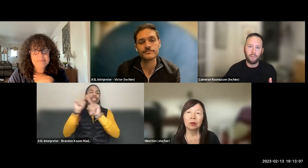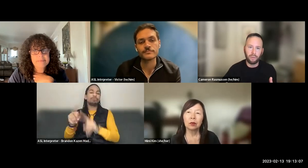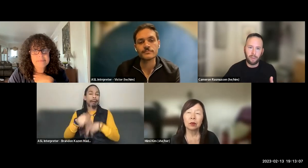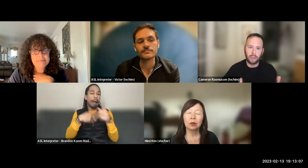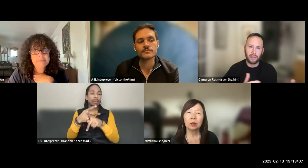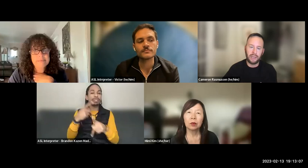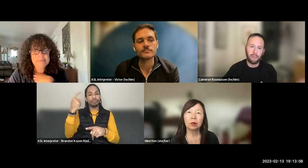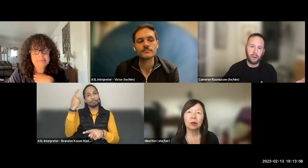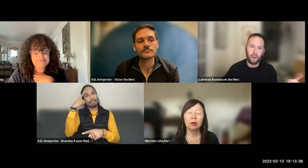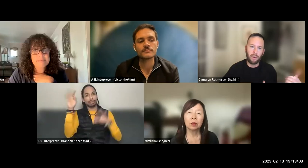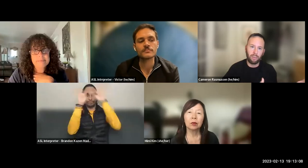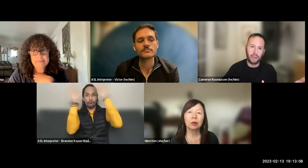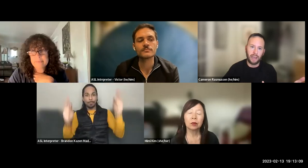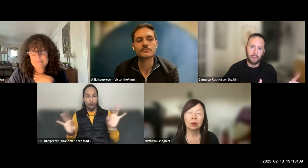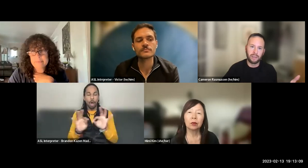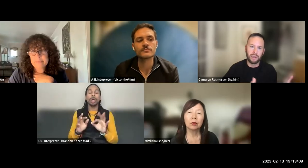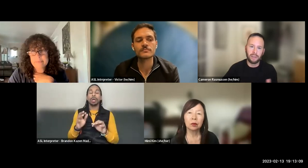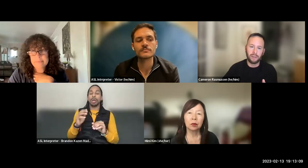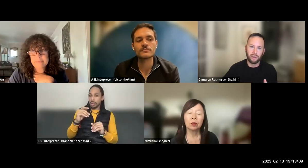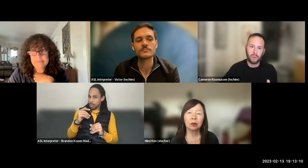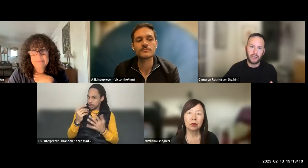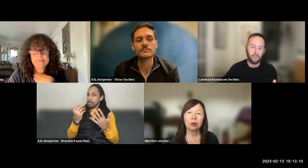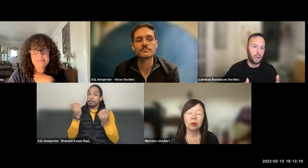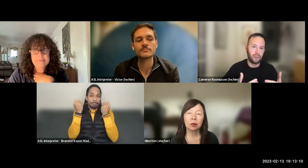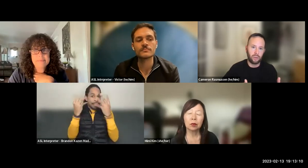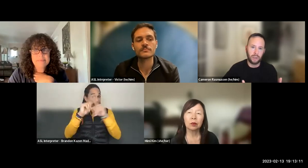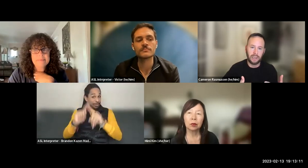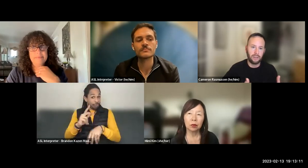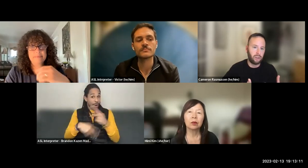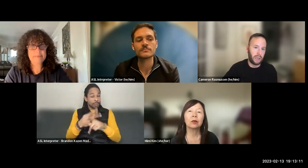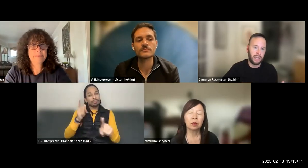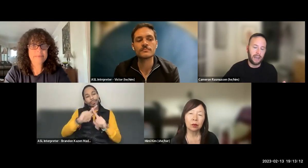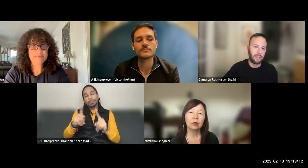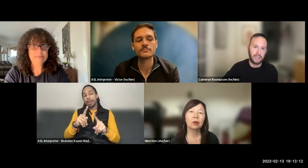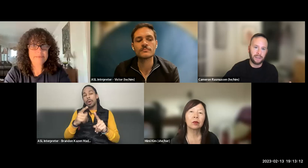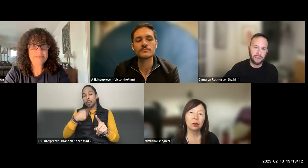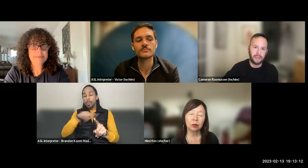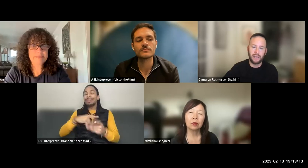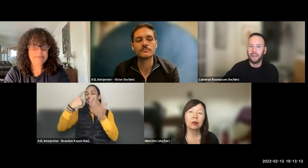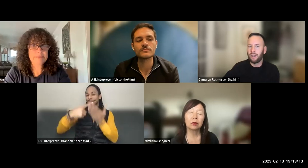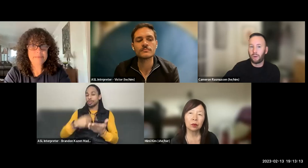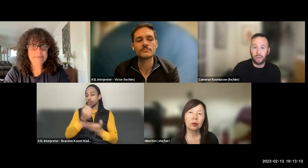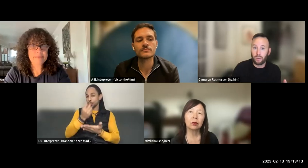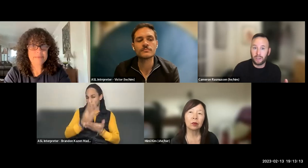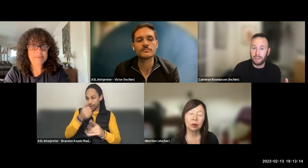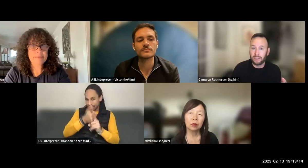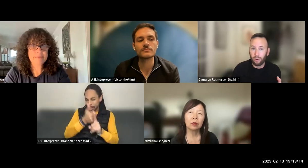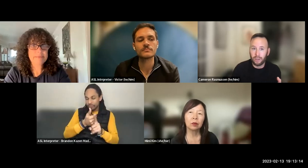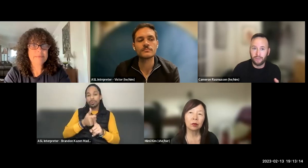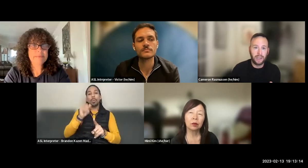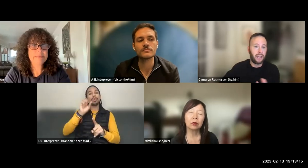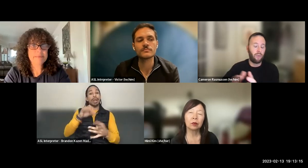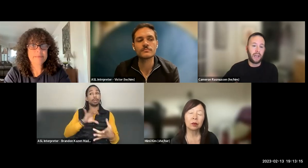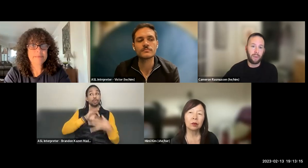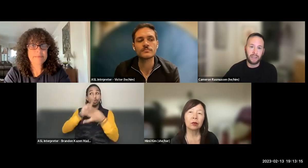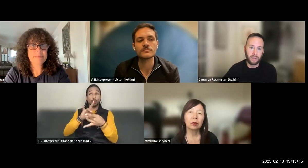very helpful framework to think about where we bring abolition into social work and where social work can enjoin efforts against the state, where social work can be